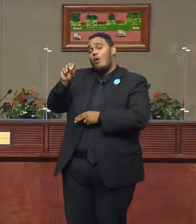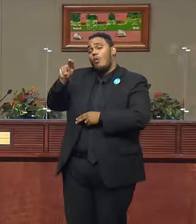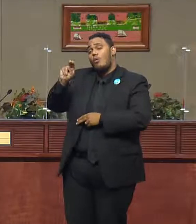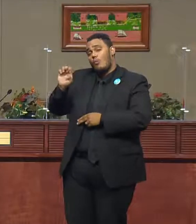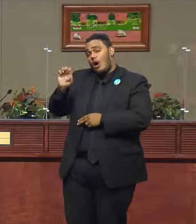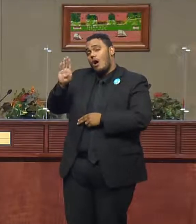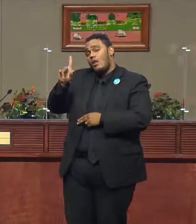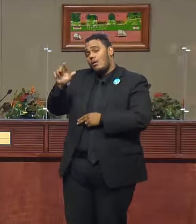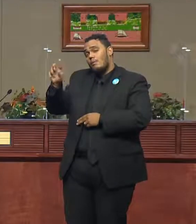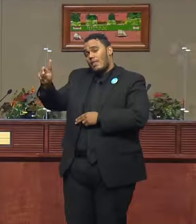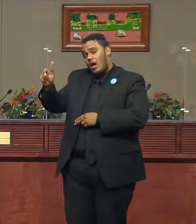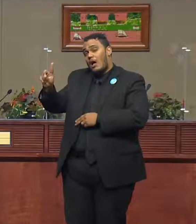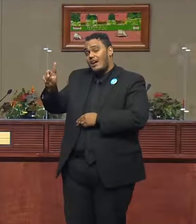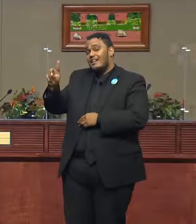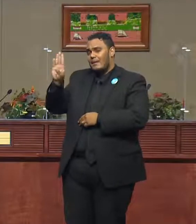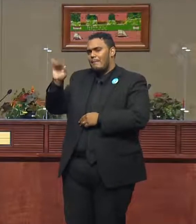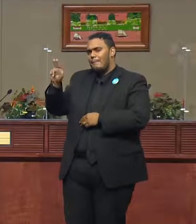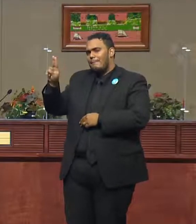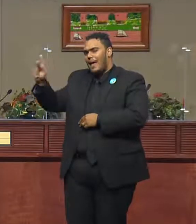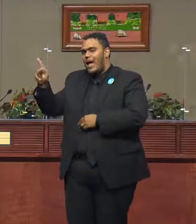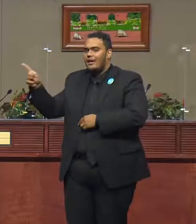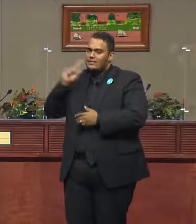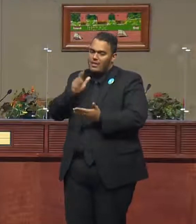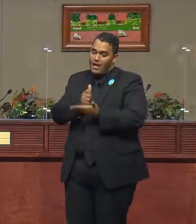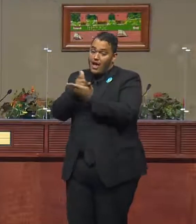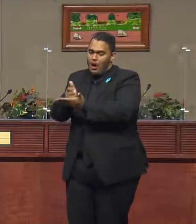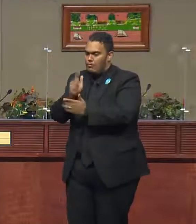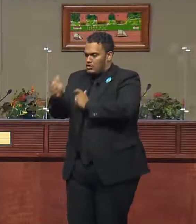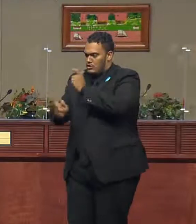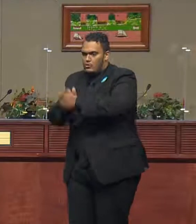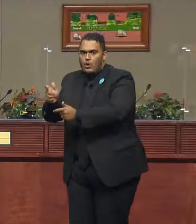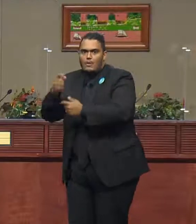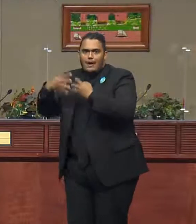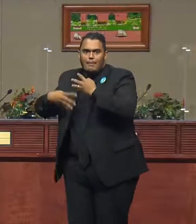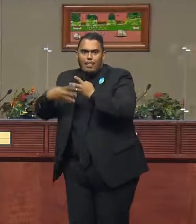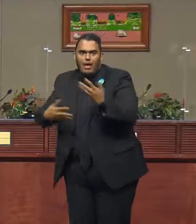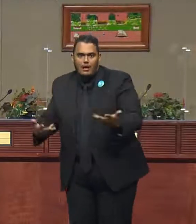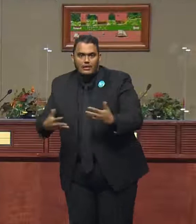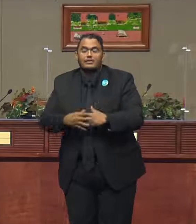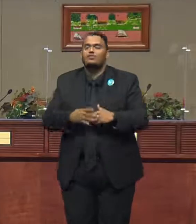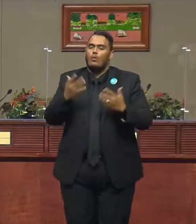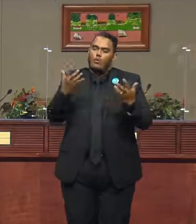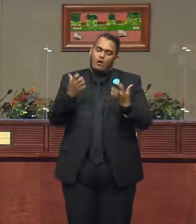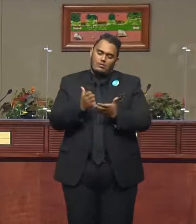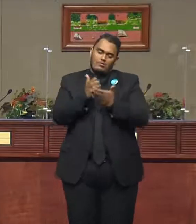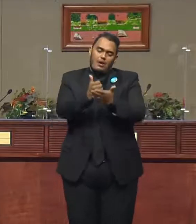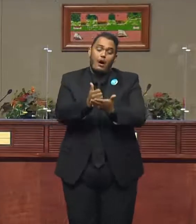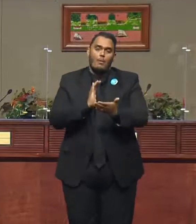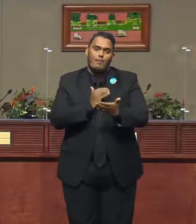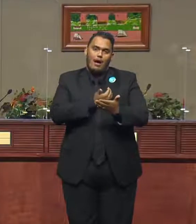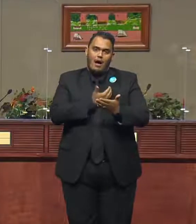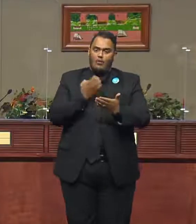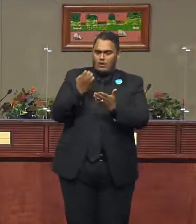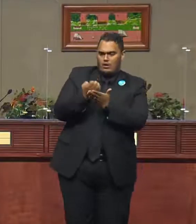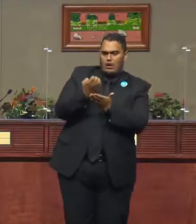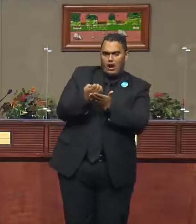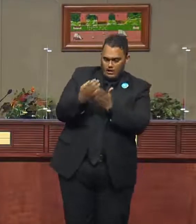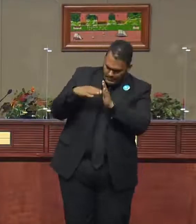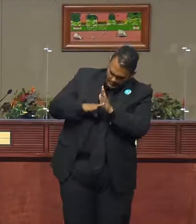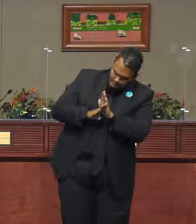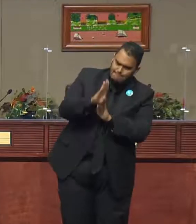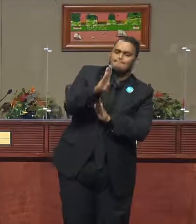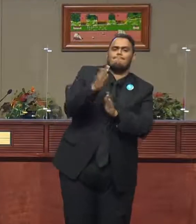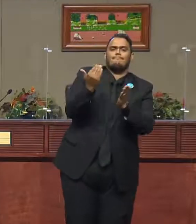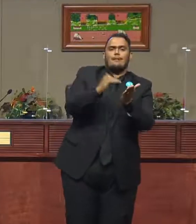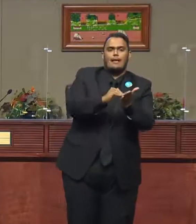can figure out many others to offer assistance and to keep our local economy moving forward. Throughout this pandemic, as a